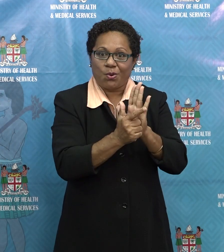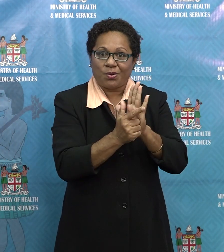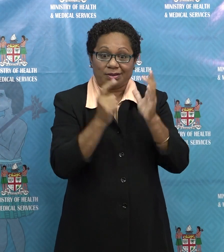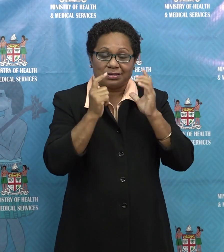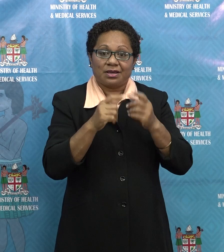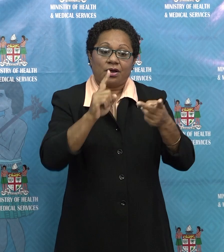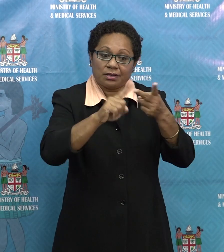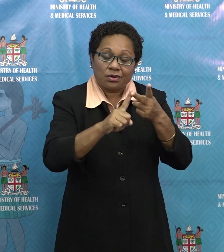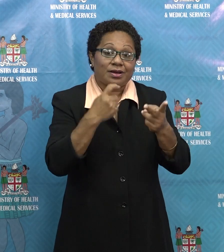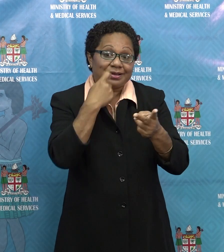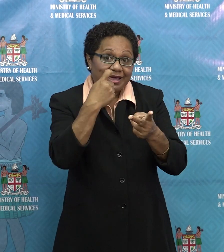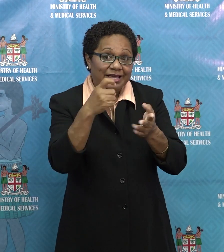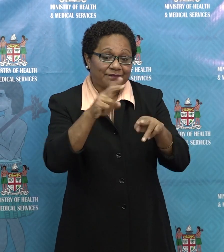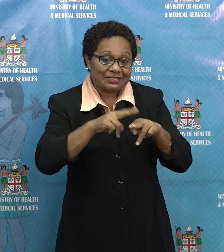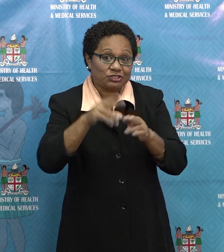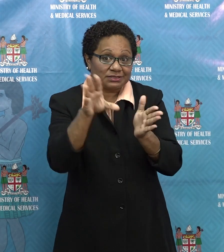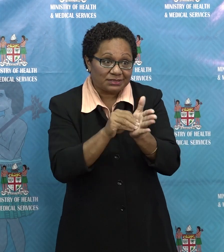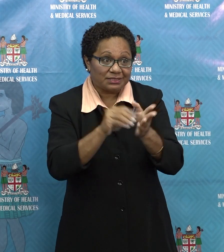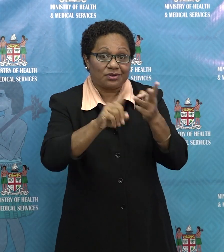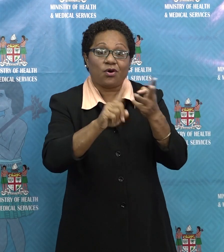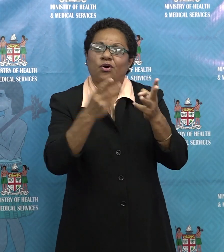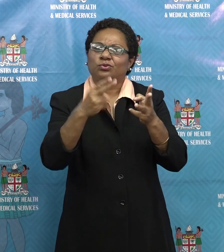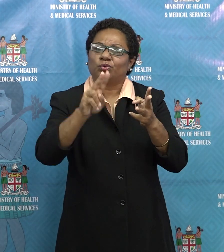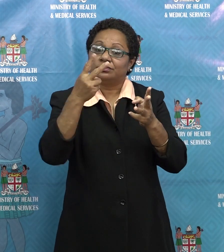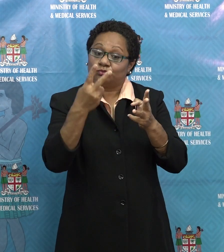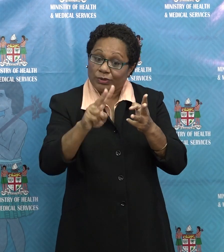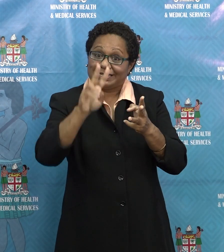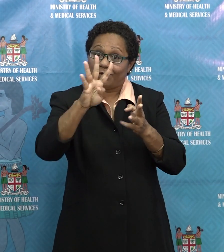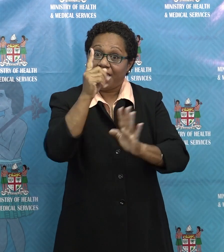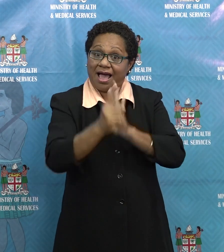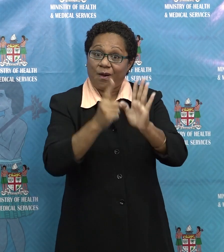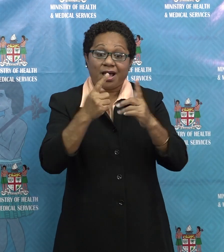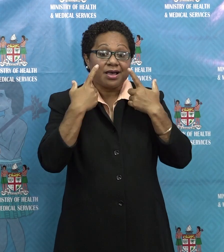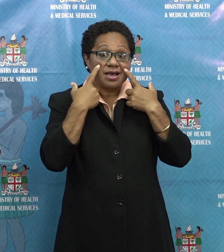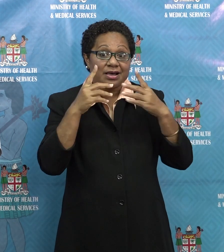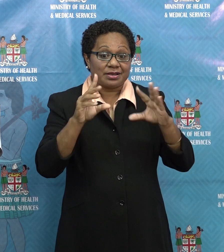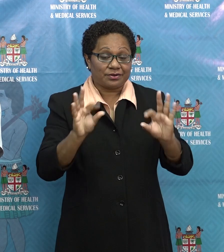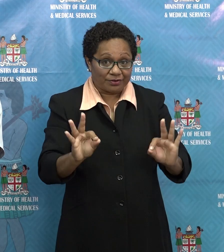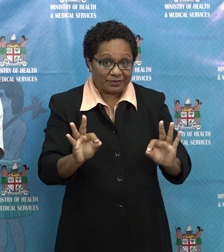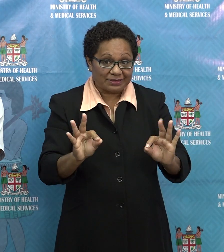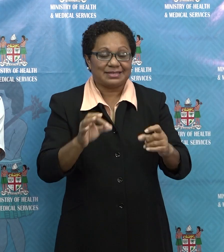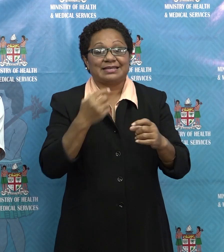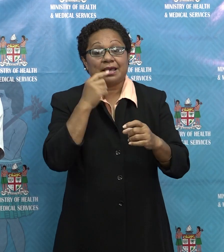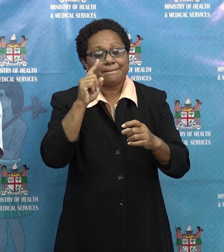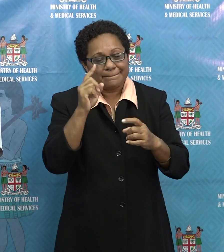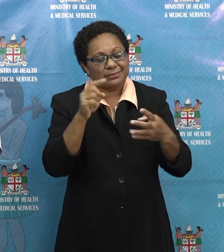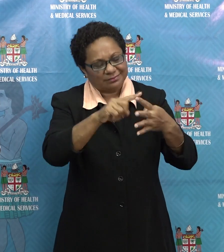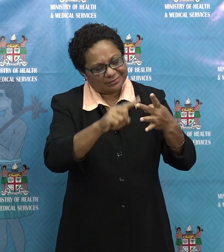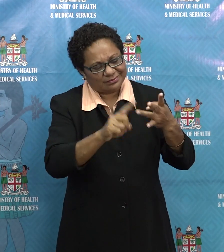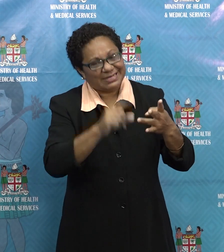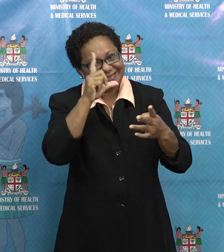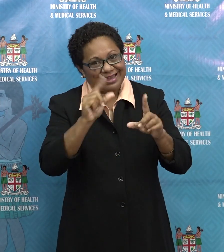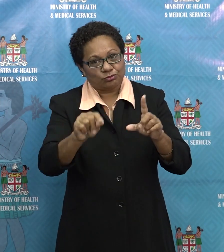app, or even reintroducing a 24-hour curfew, our success will ultimately come down to the diligence and the vigilance of the